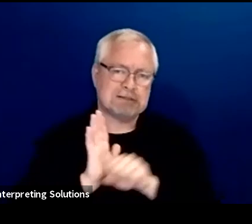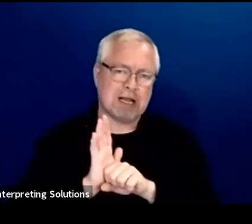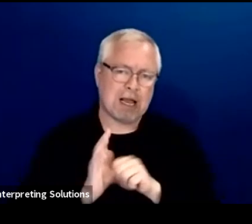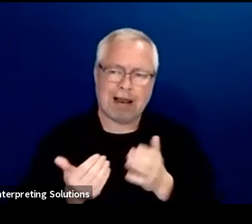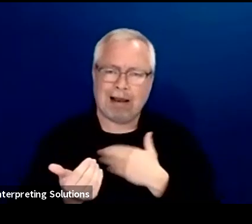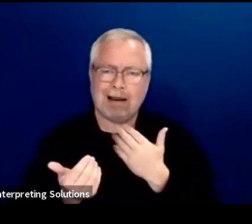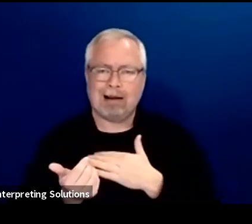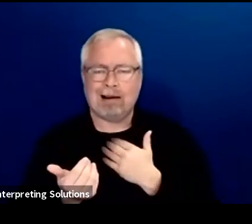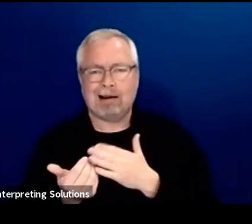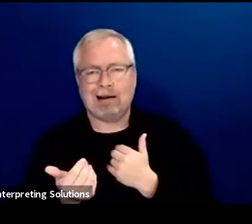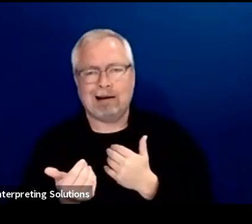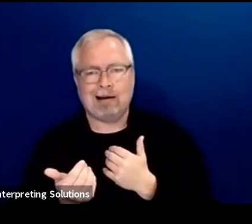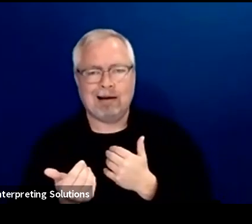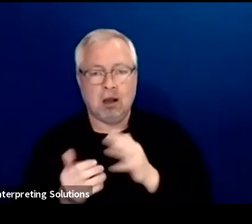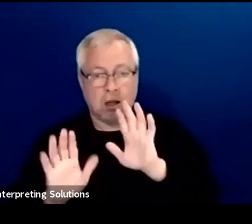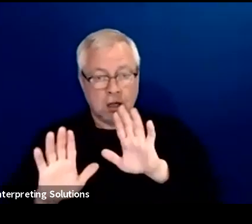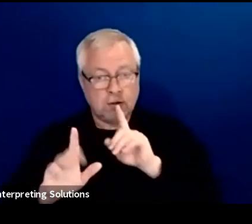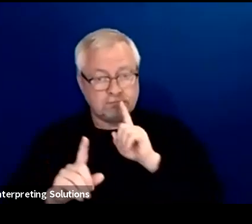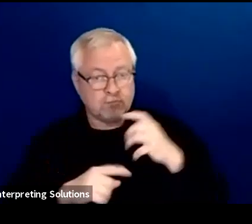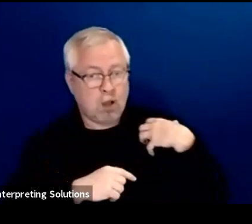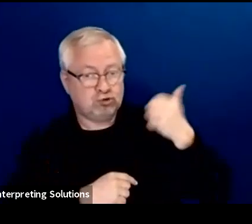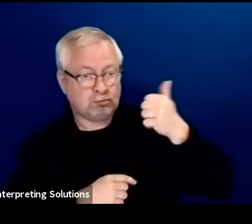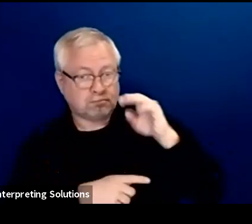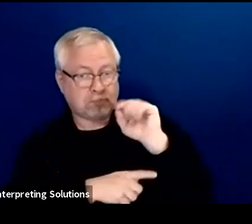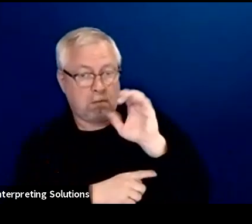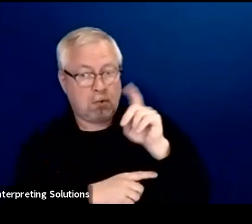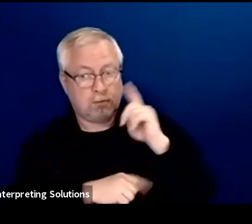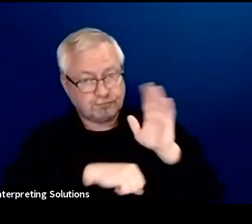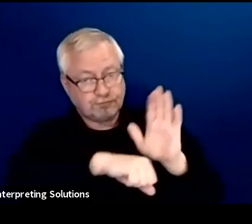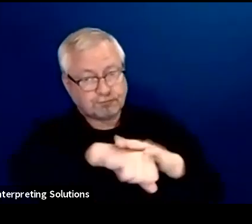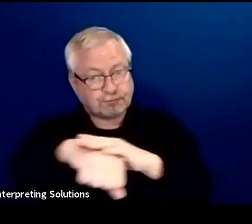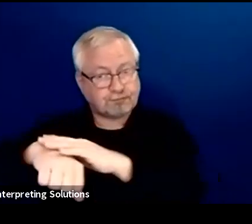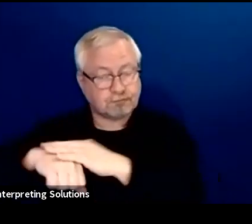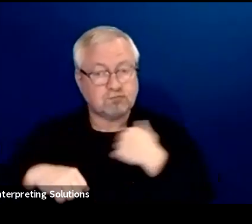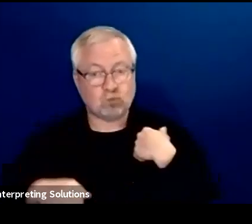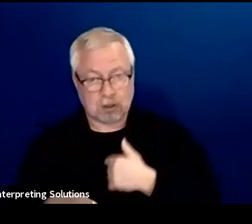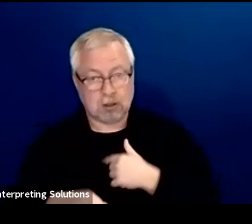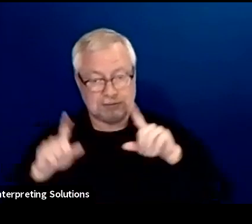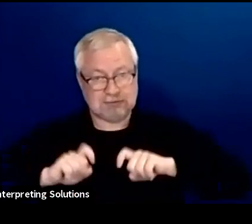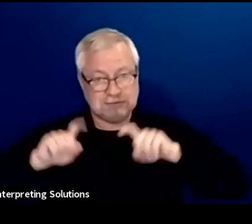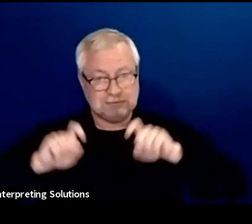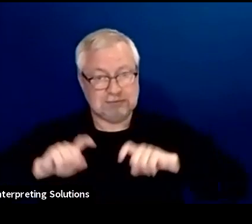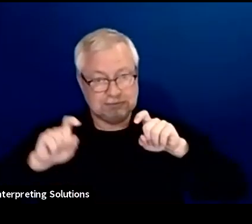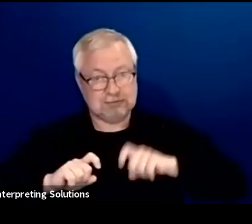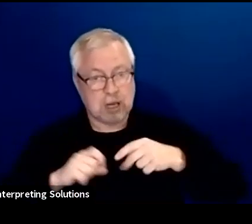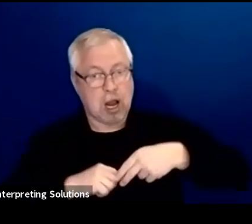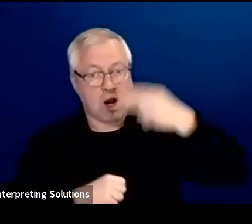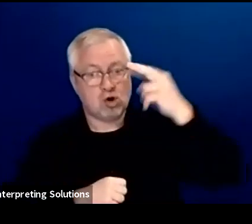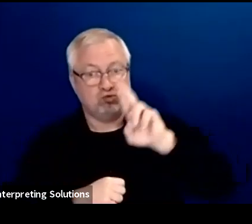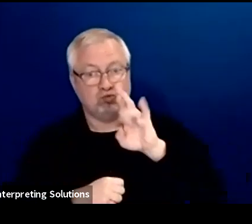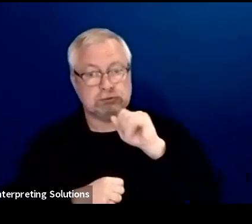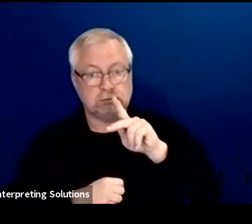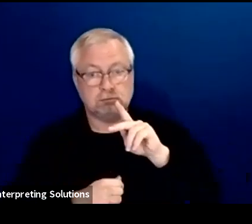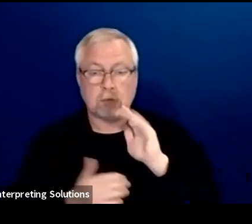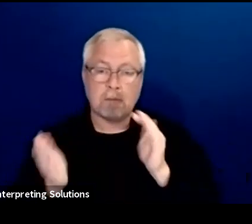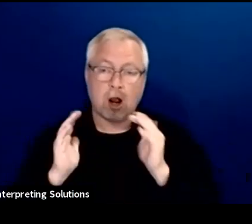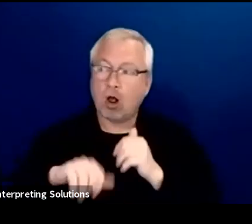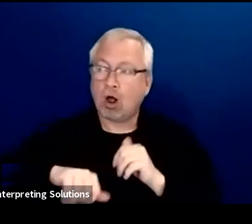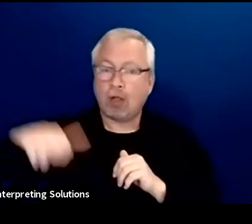you, we're testing at a pretty high rate compared to other states, but it still doesn't give us a true picture. So it's